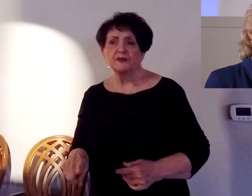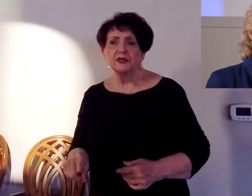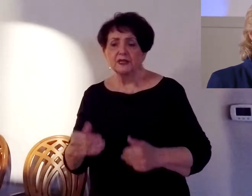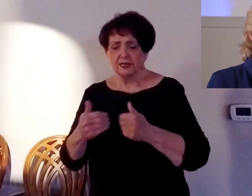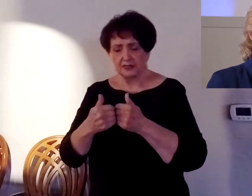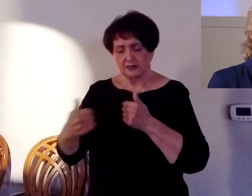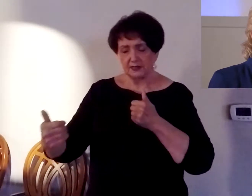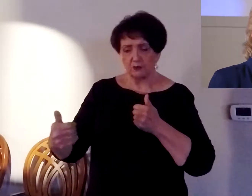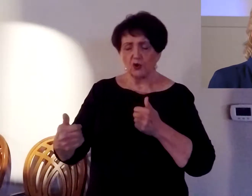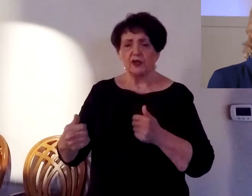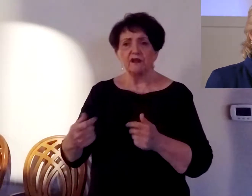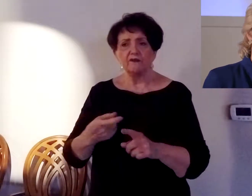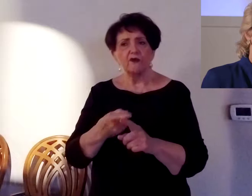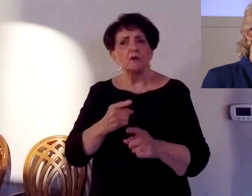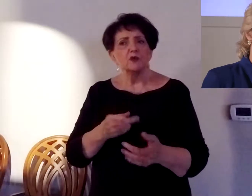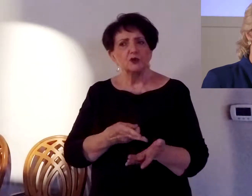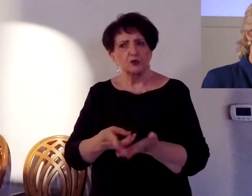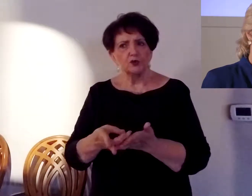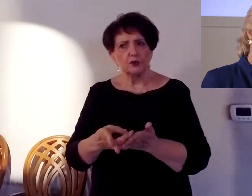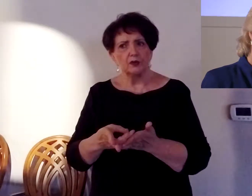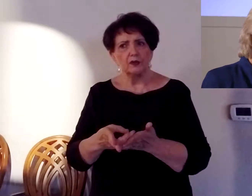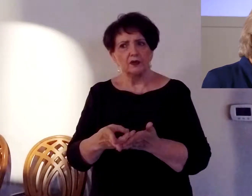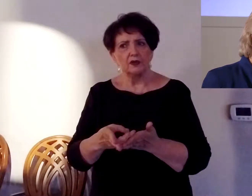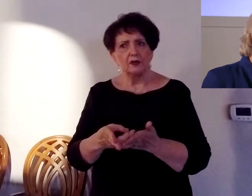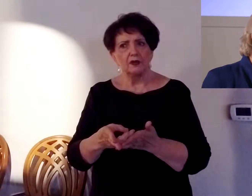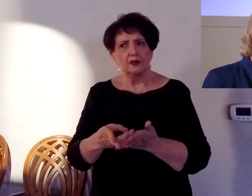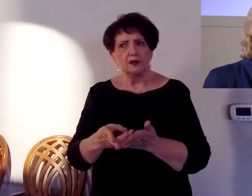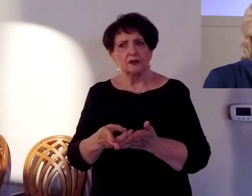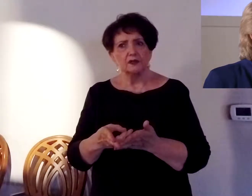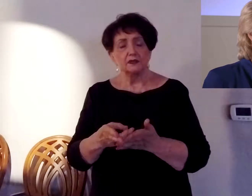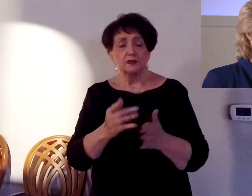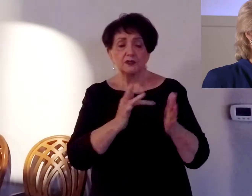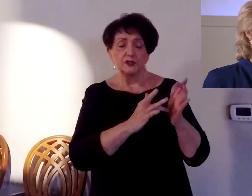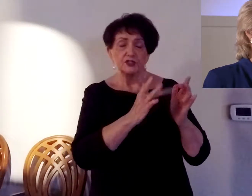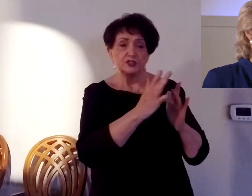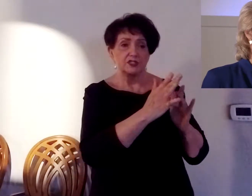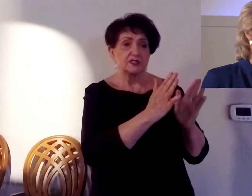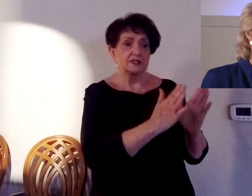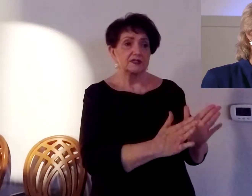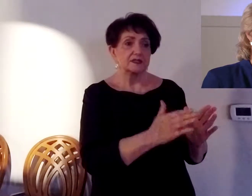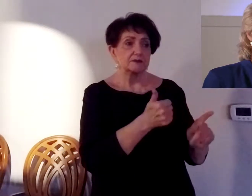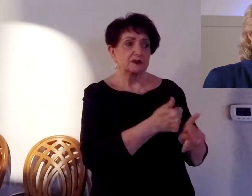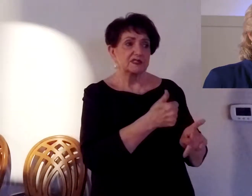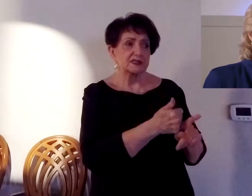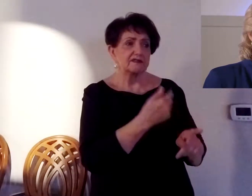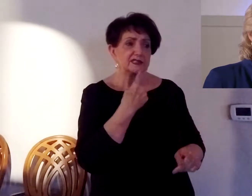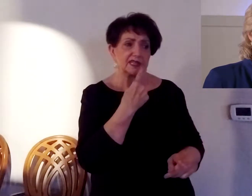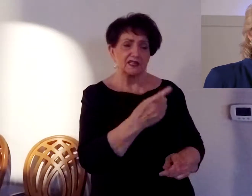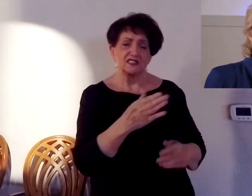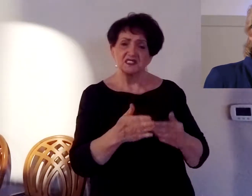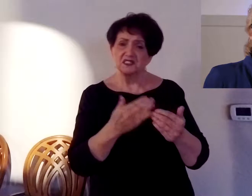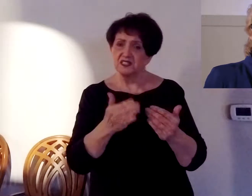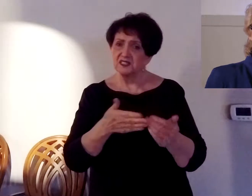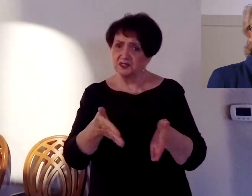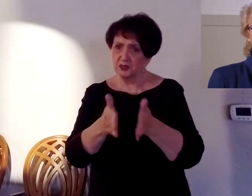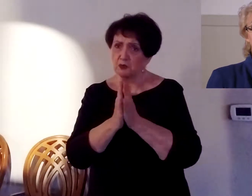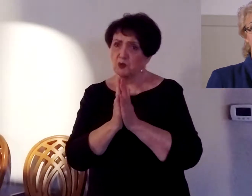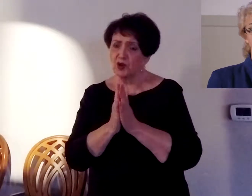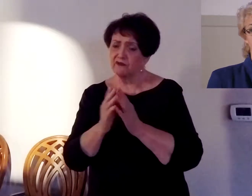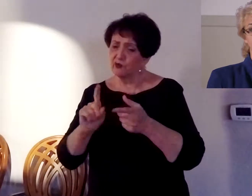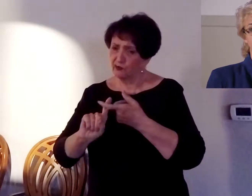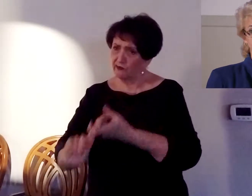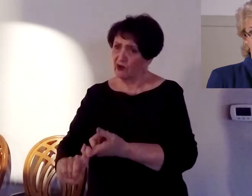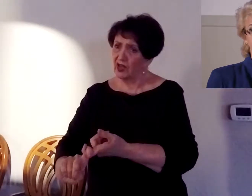separated from that truth. And so Jesus said, it's easy to pray for your friends. It's easy to pray for those you